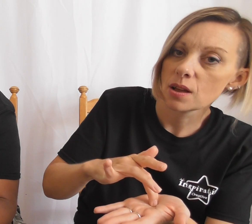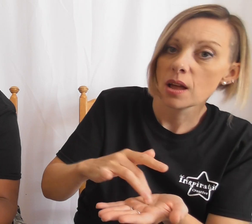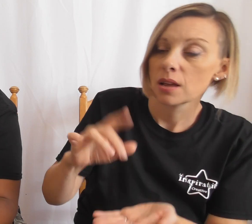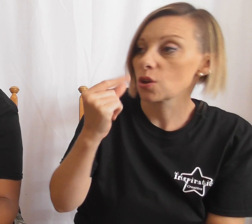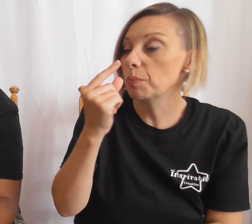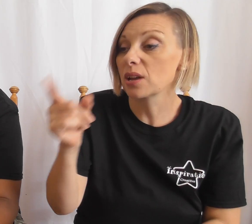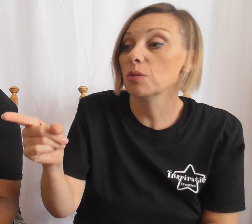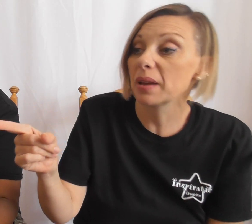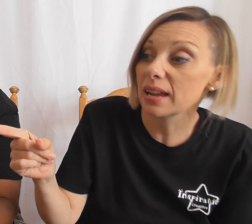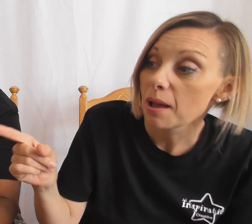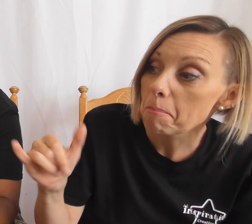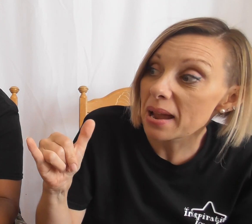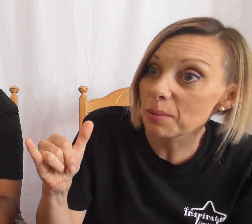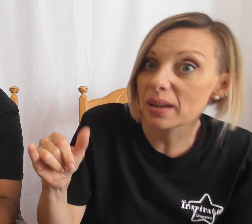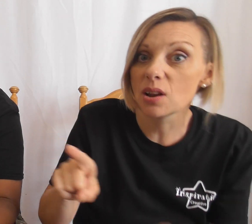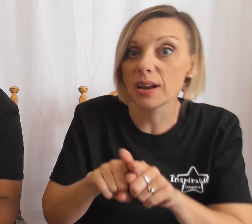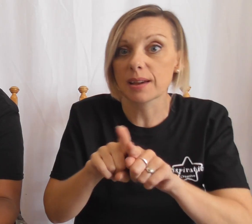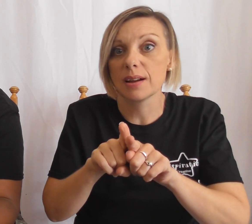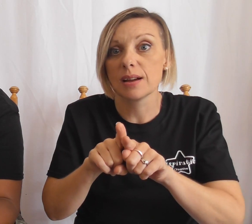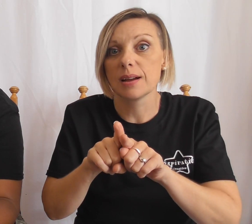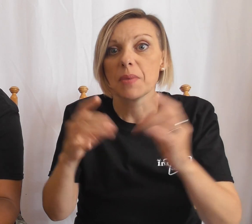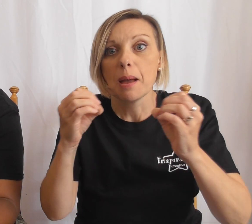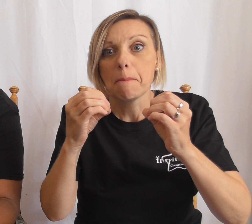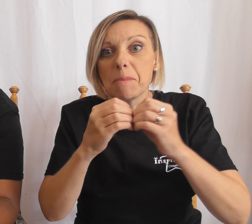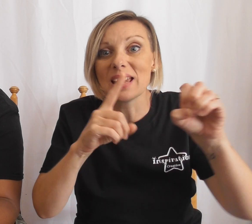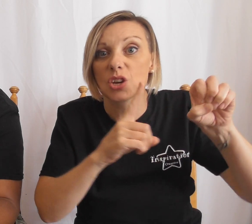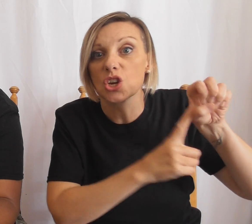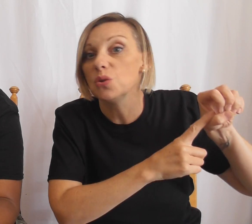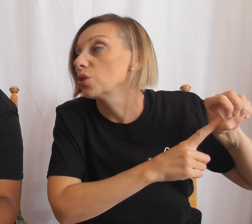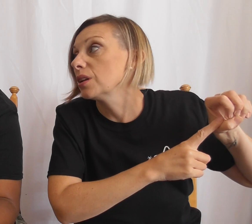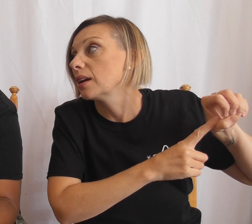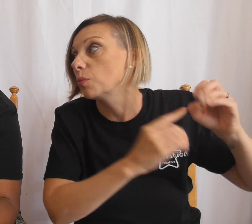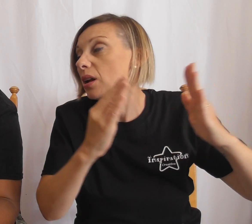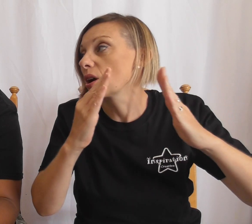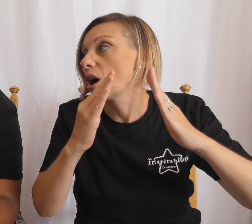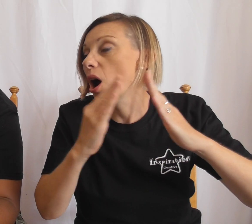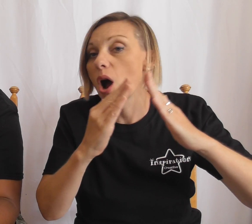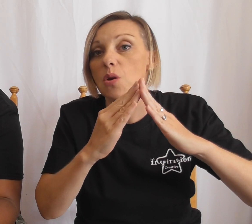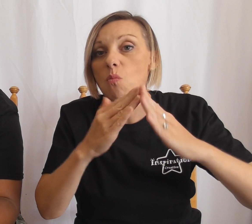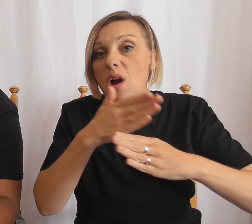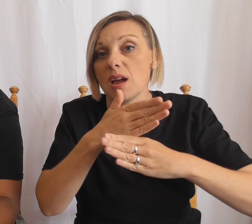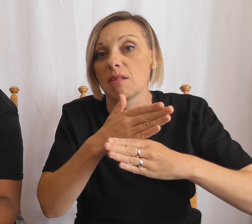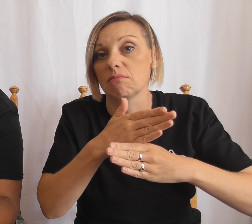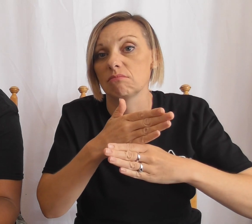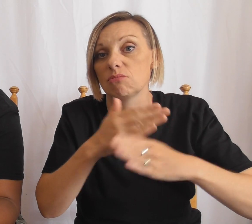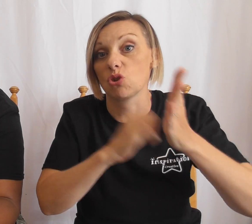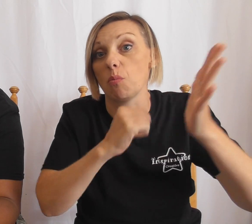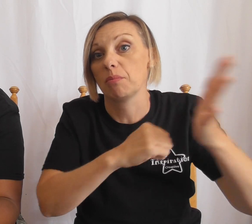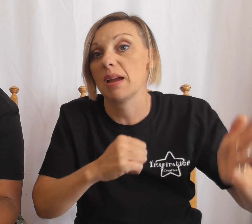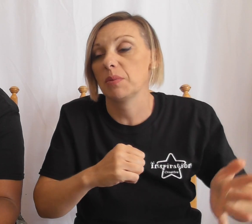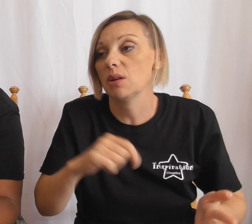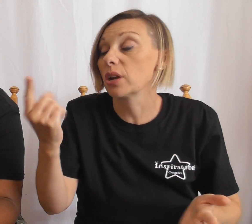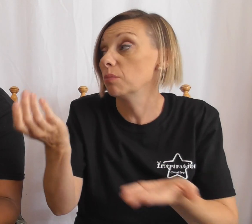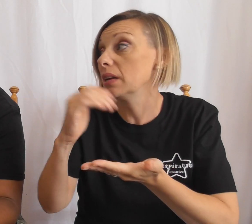friend. Could be maybe like B&Q, couldn't it? It could be like a homeware